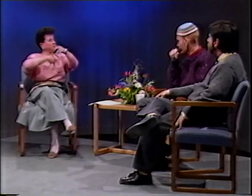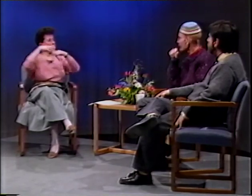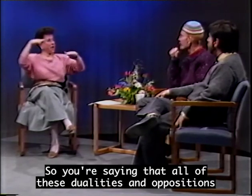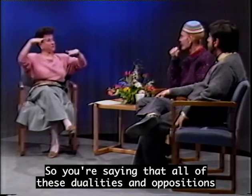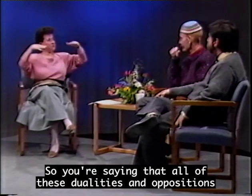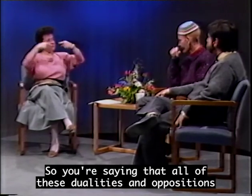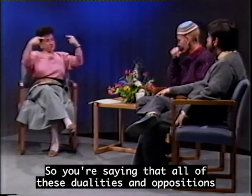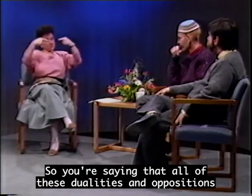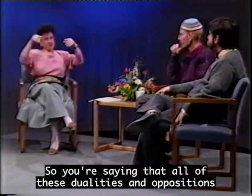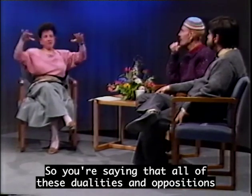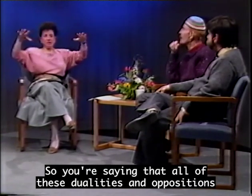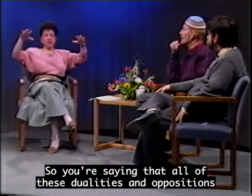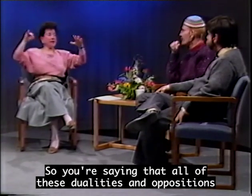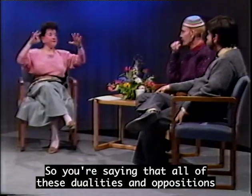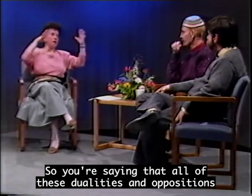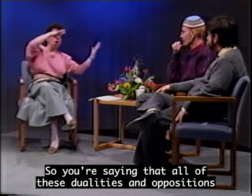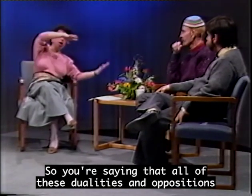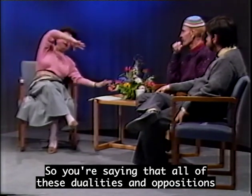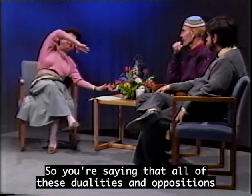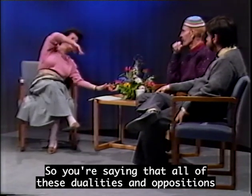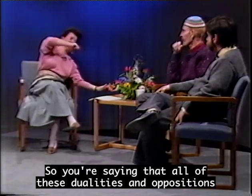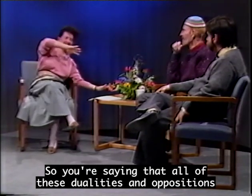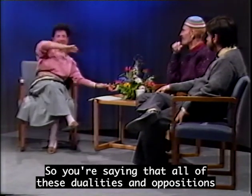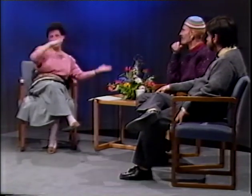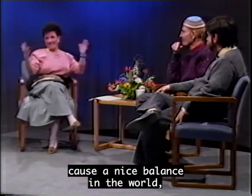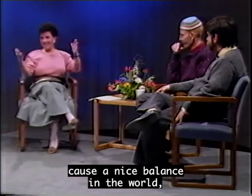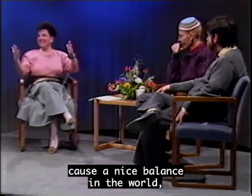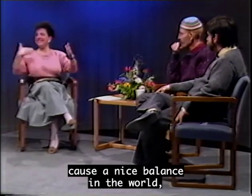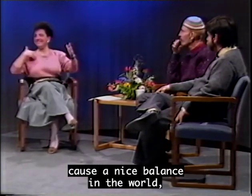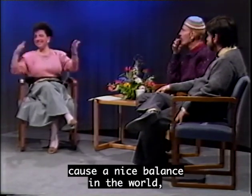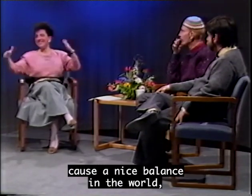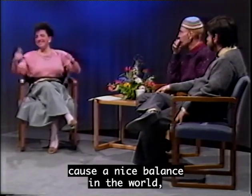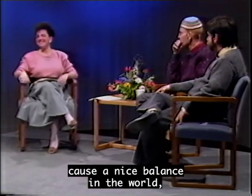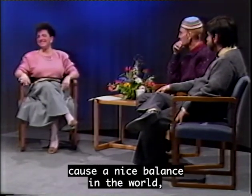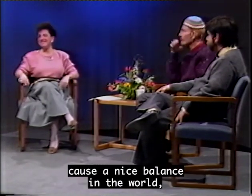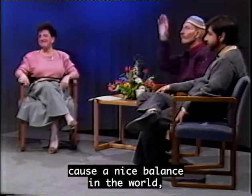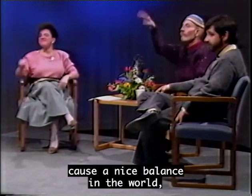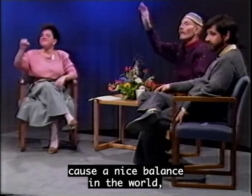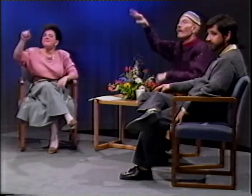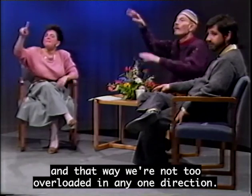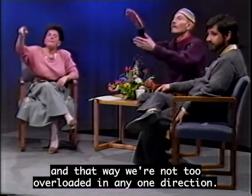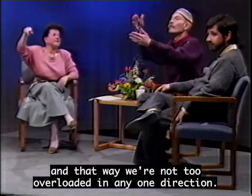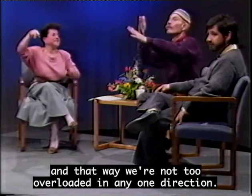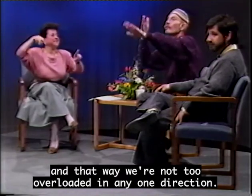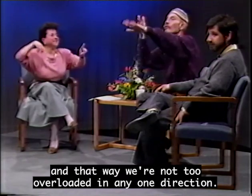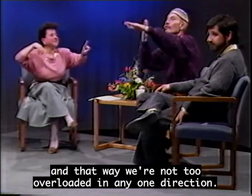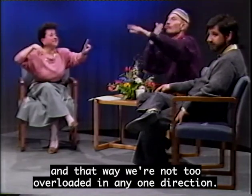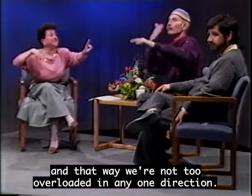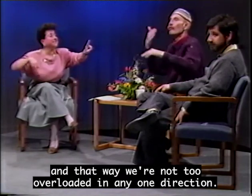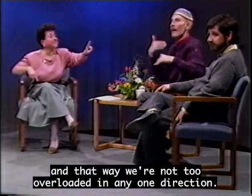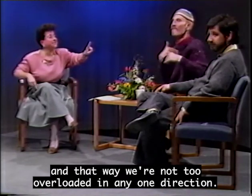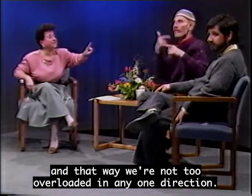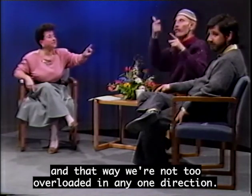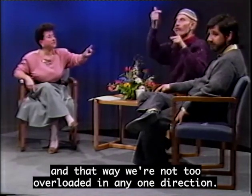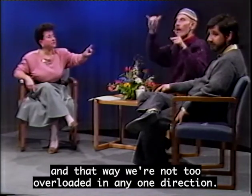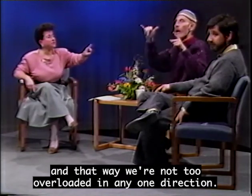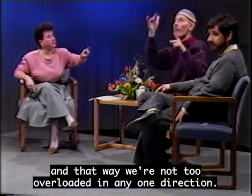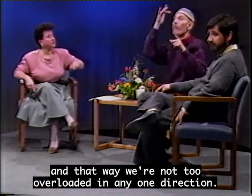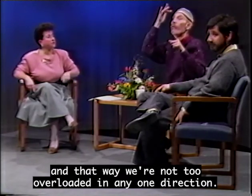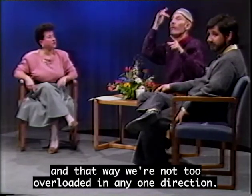So you're saying that all of these dualities and oppositions cause a nice balance in the world, and that way we're not too overloaded in any one direction.